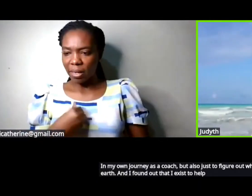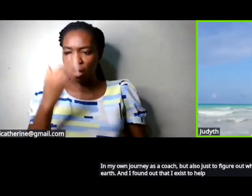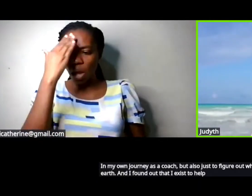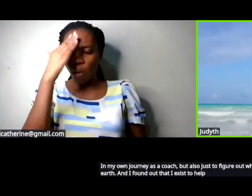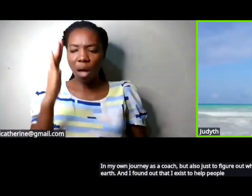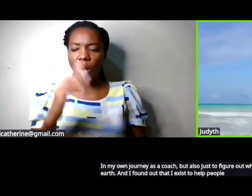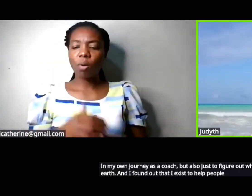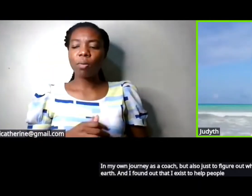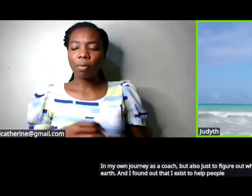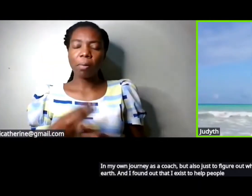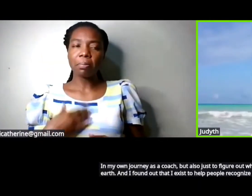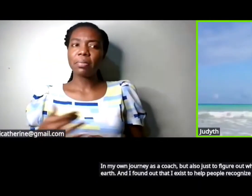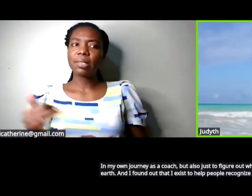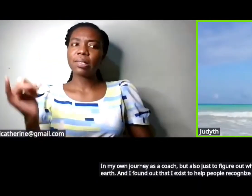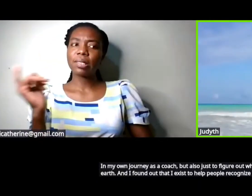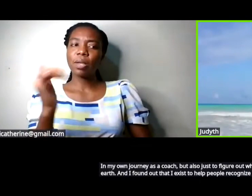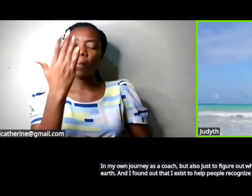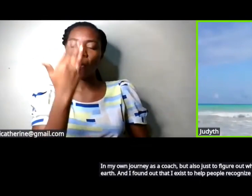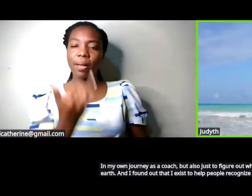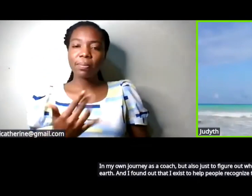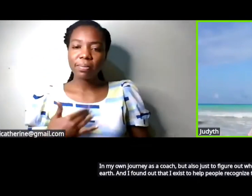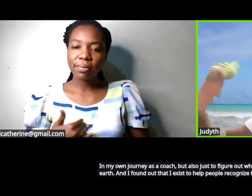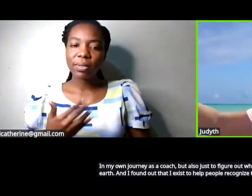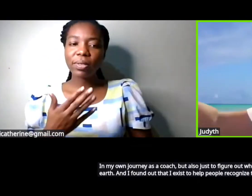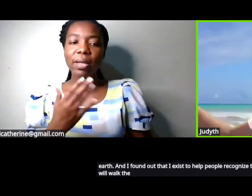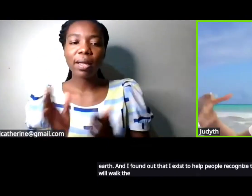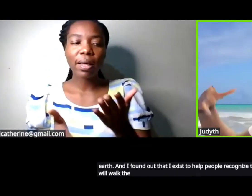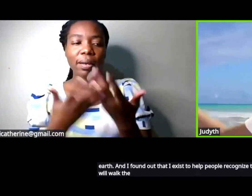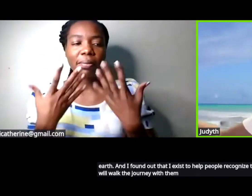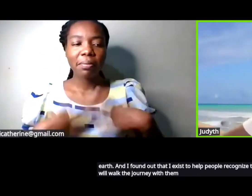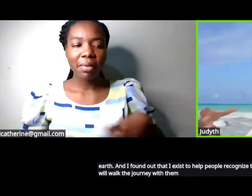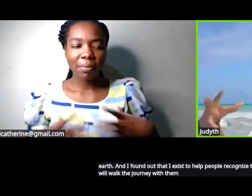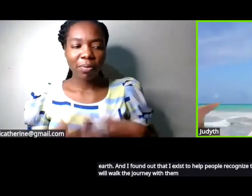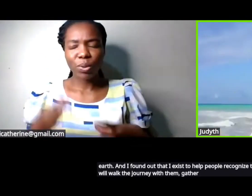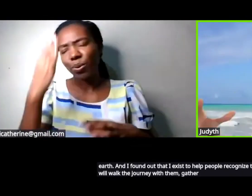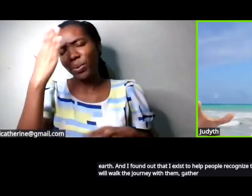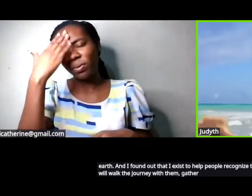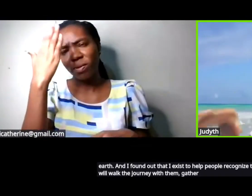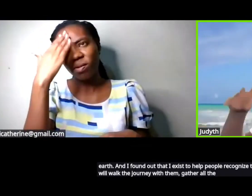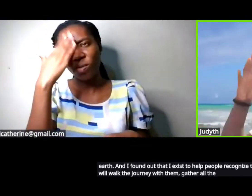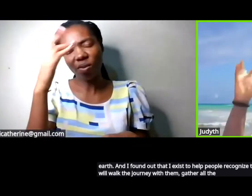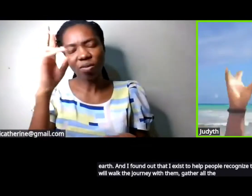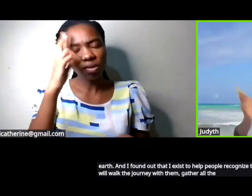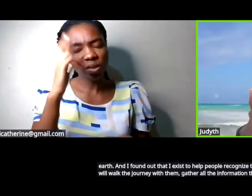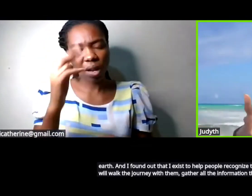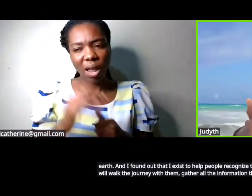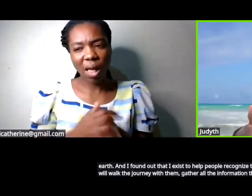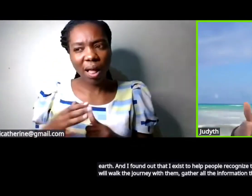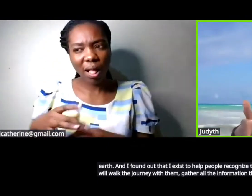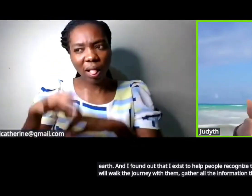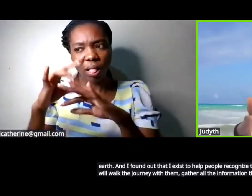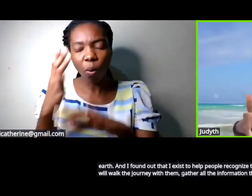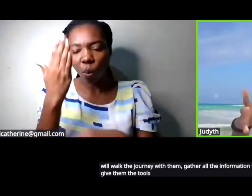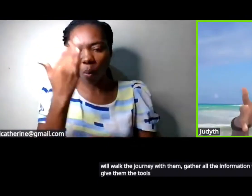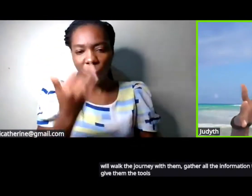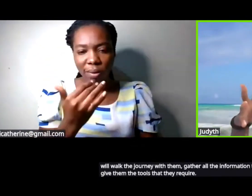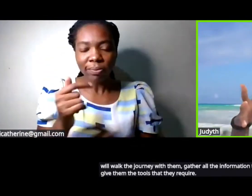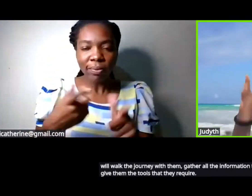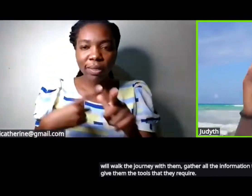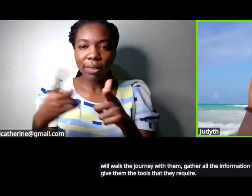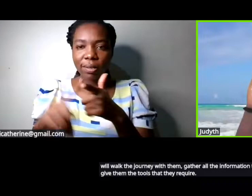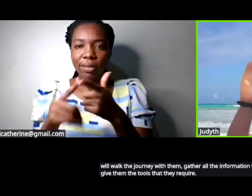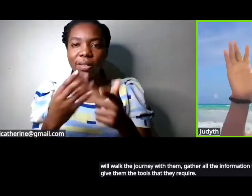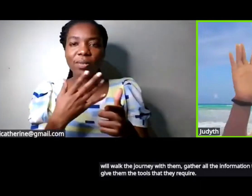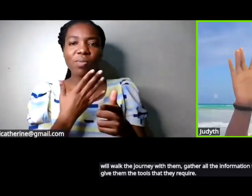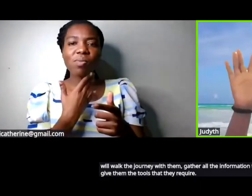recognize their potential. I will walk the journey with them, gather all the information that they need, give them the tools that they require,